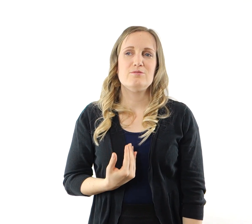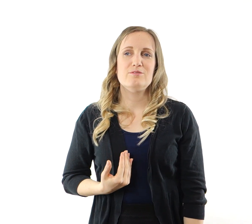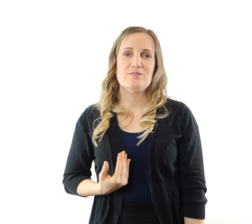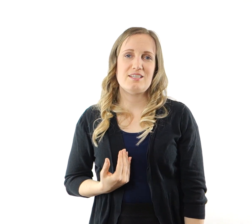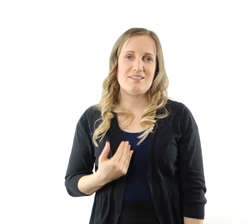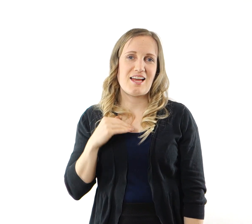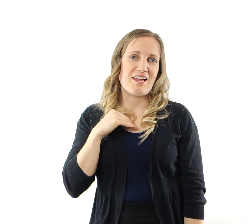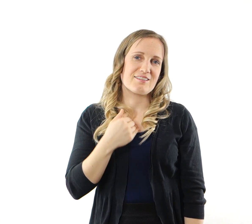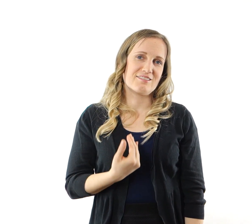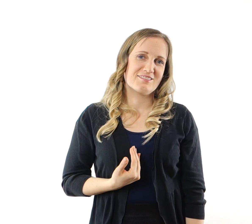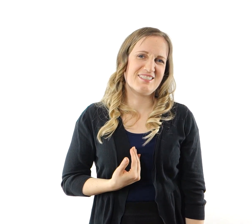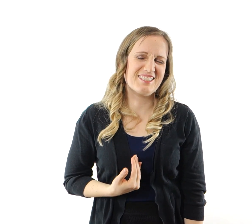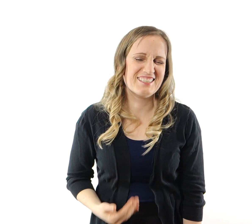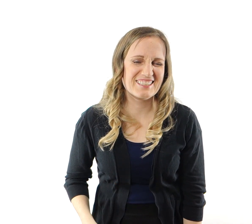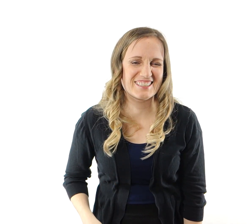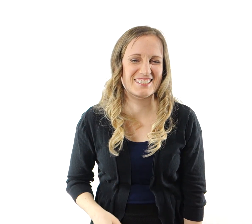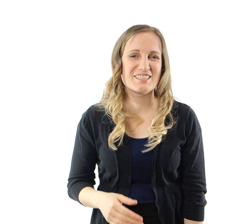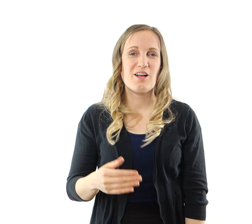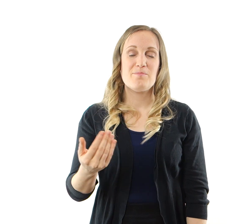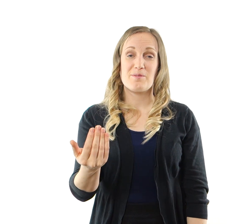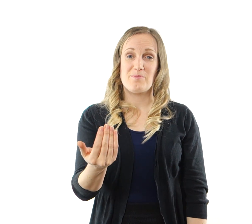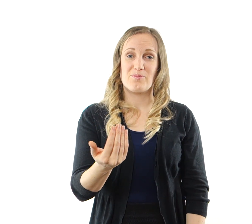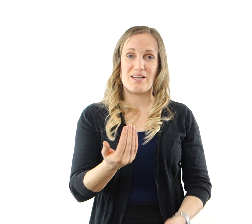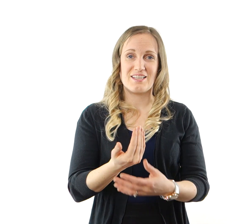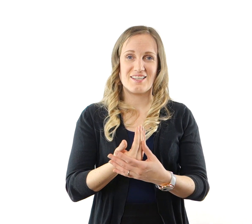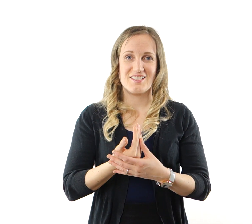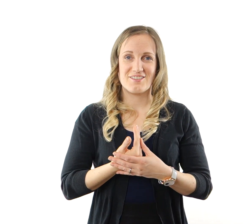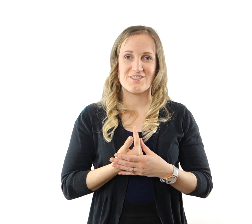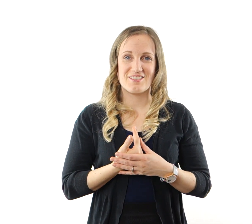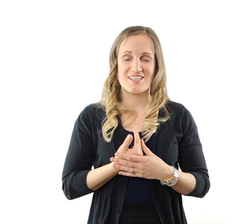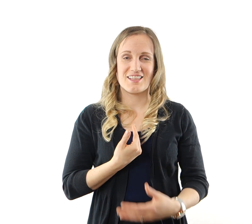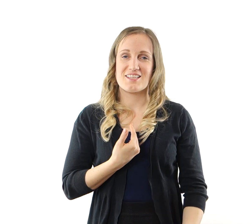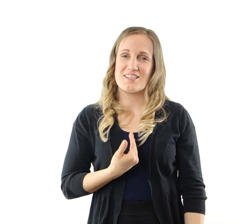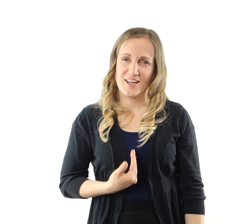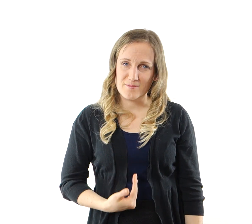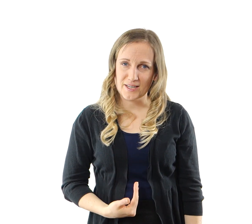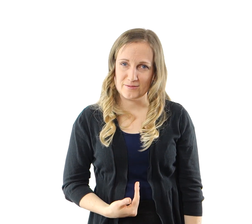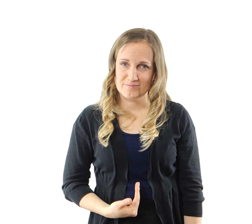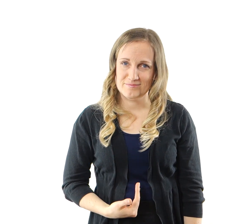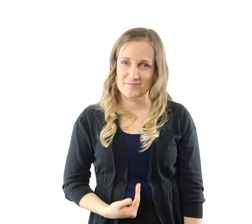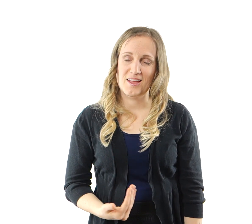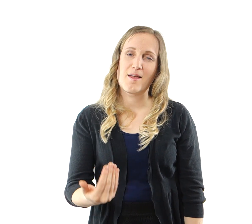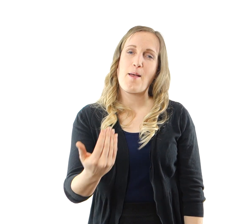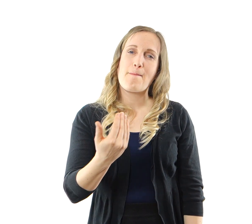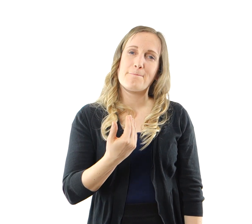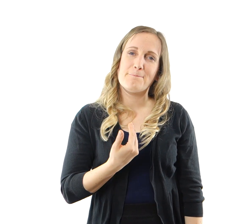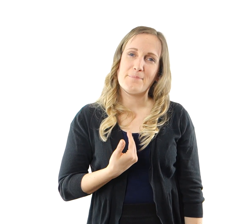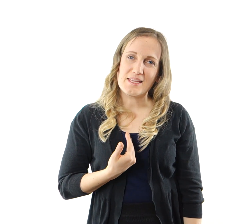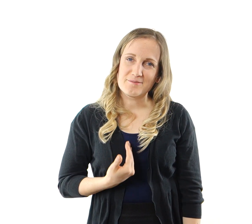don't say tired. But bring your wrist like this and come down. Me.